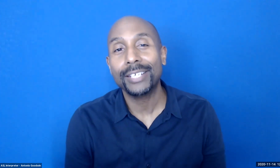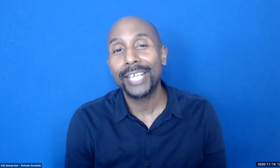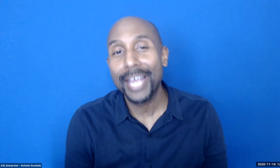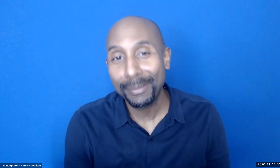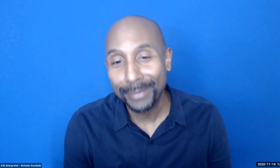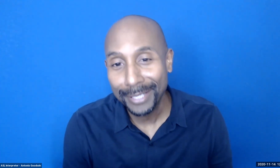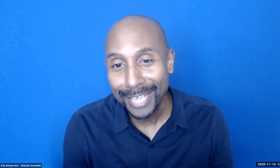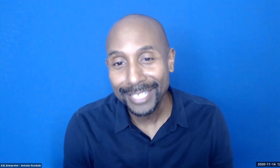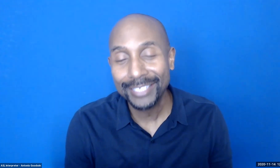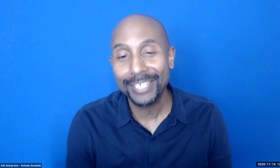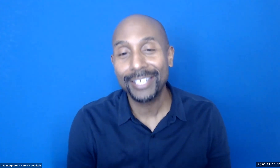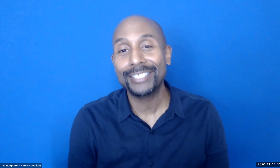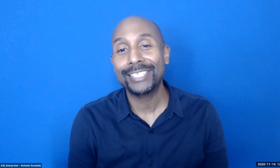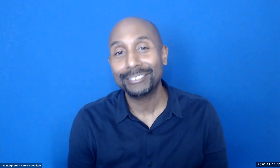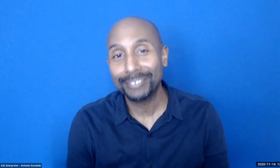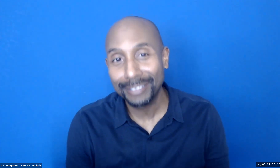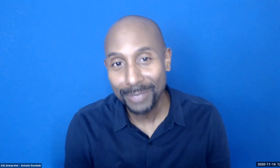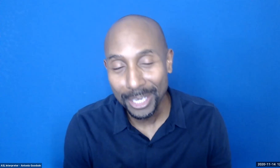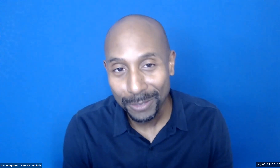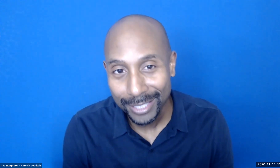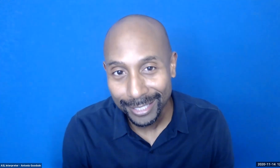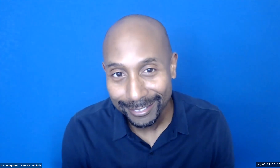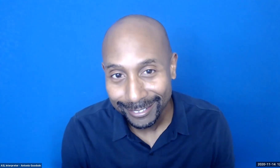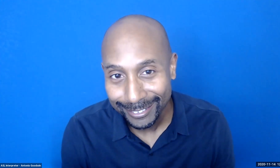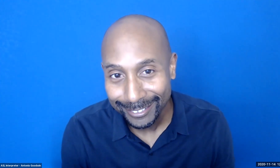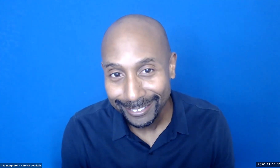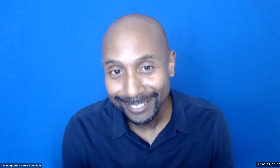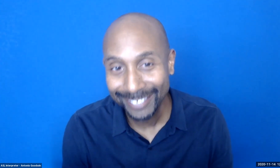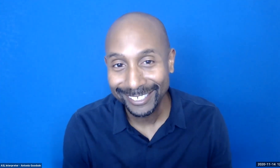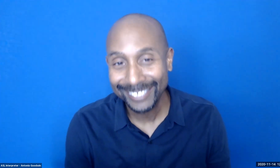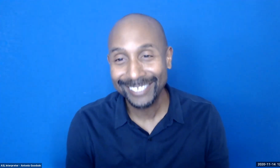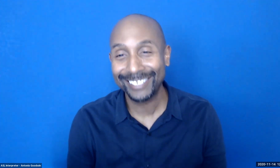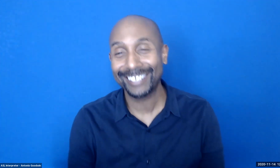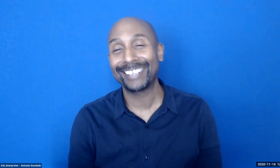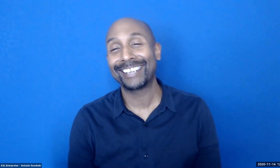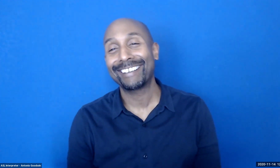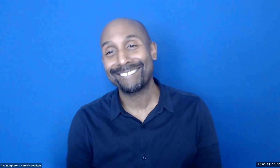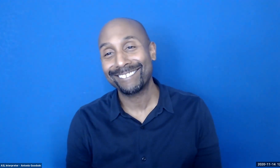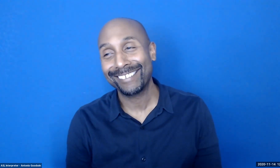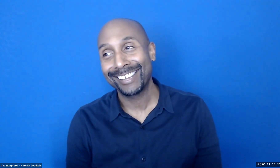staying in a cabin. I did the tent. It was interesting.